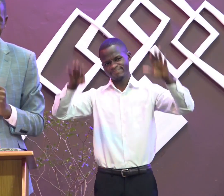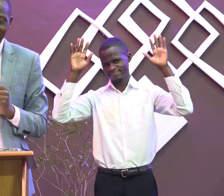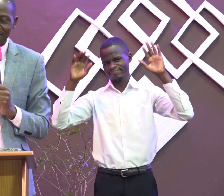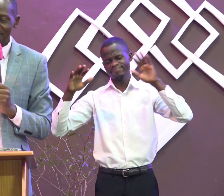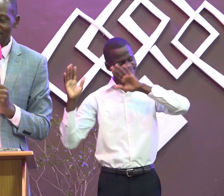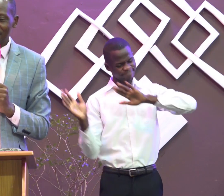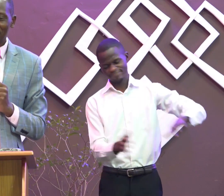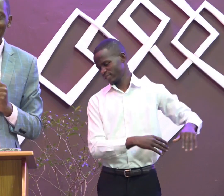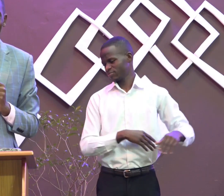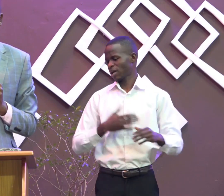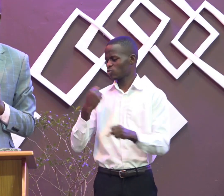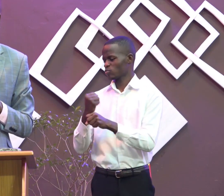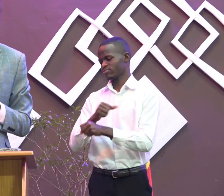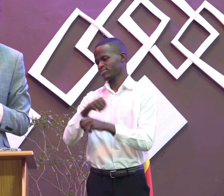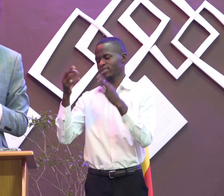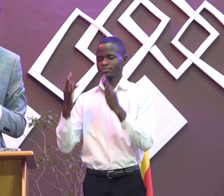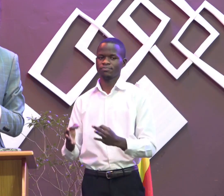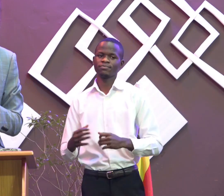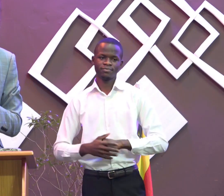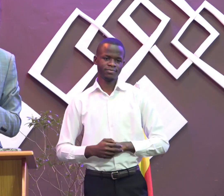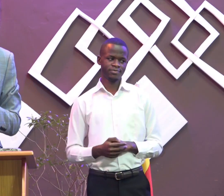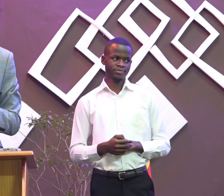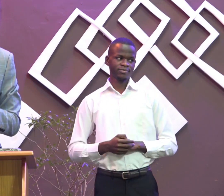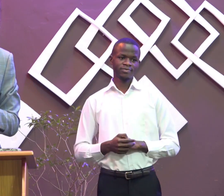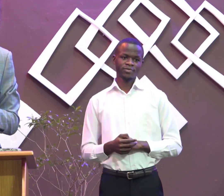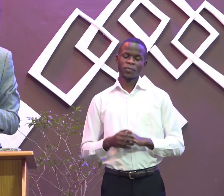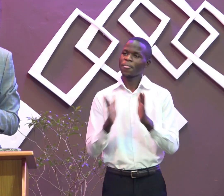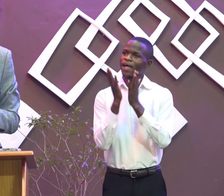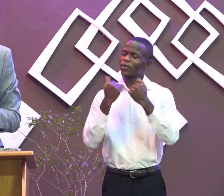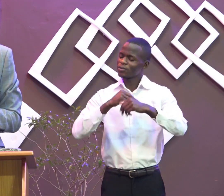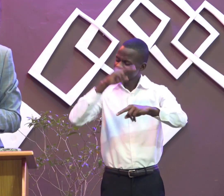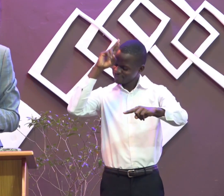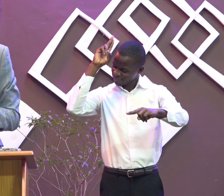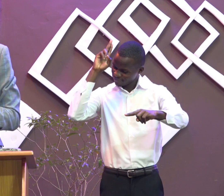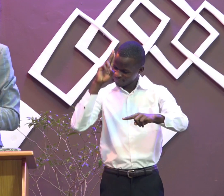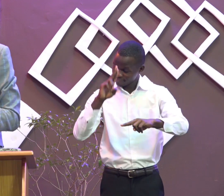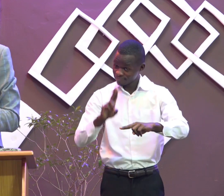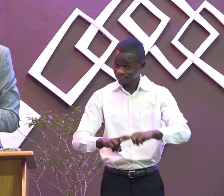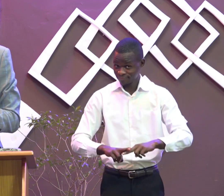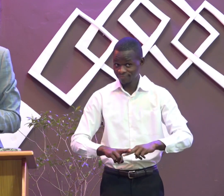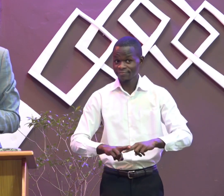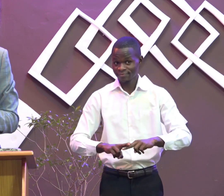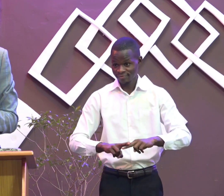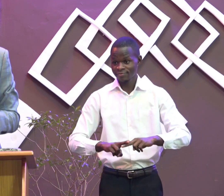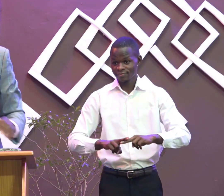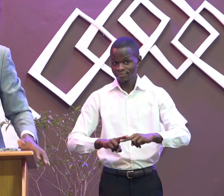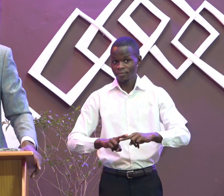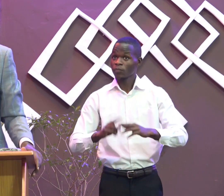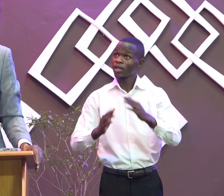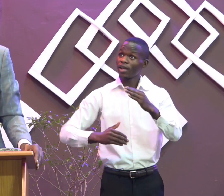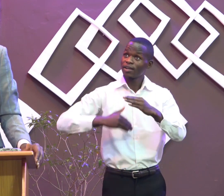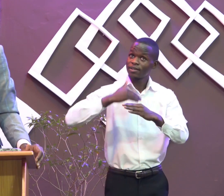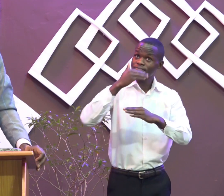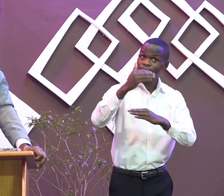one who has been telling us is preparing us for ministry. Now doors have opened. Netutula wansi. So we sat down.